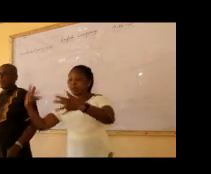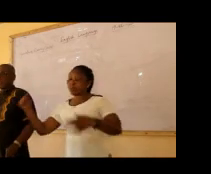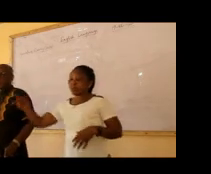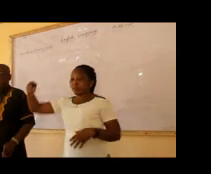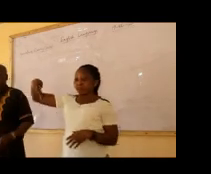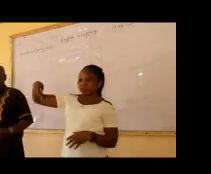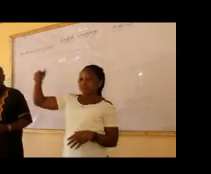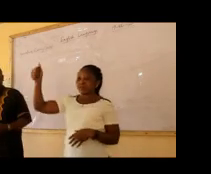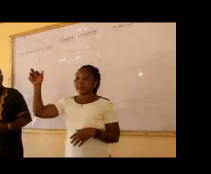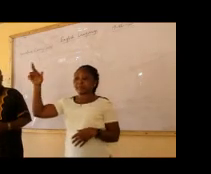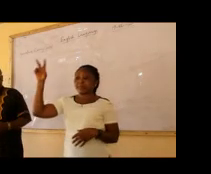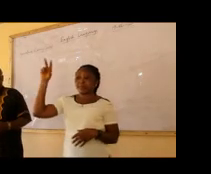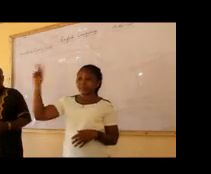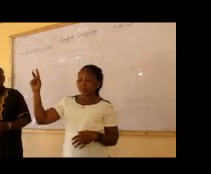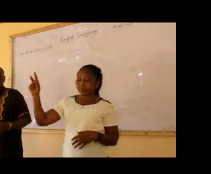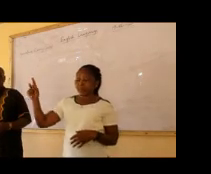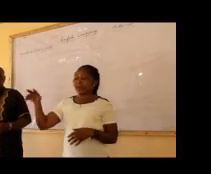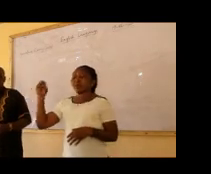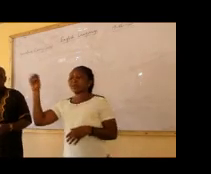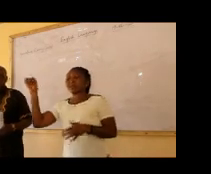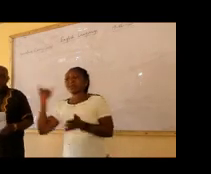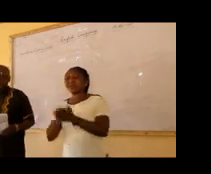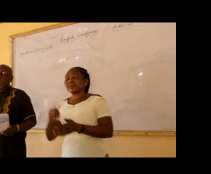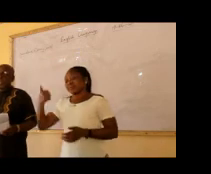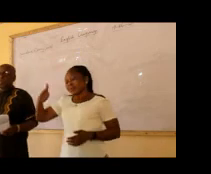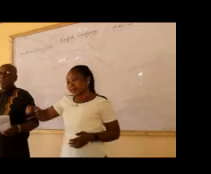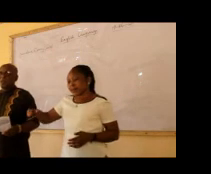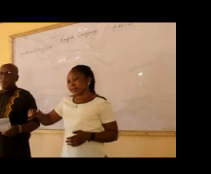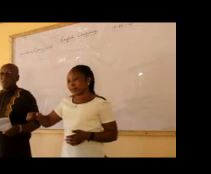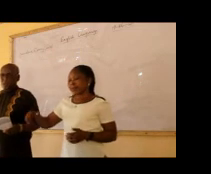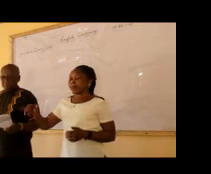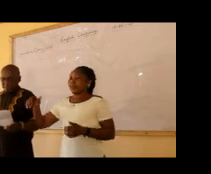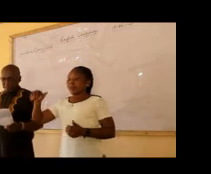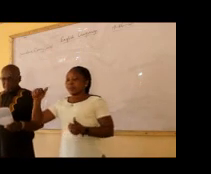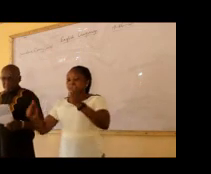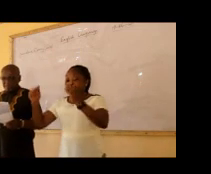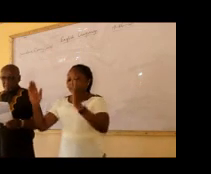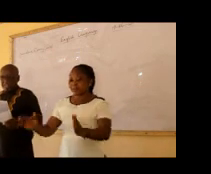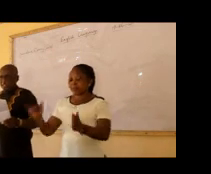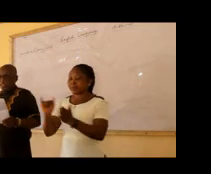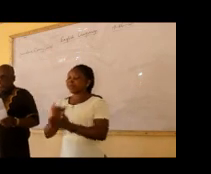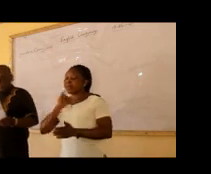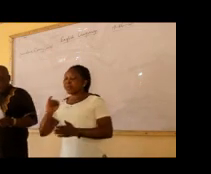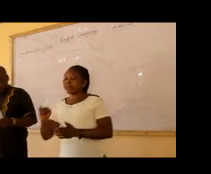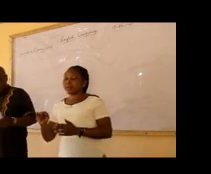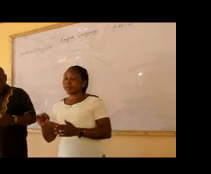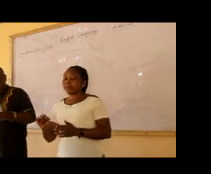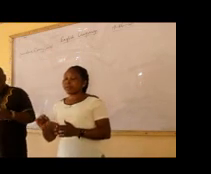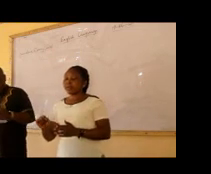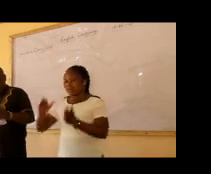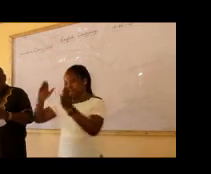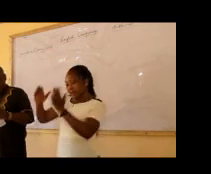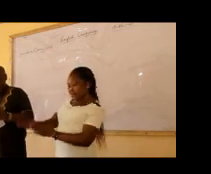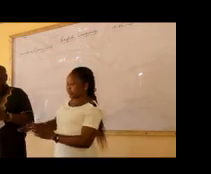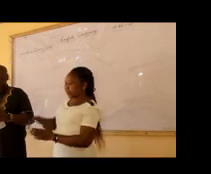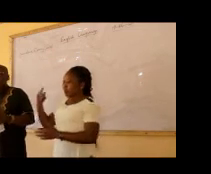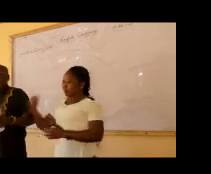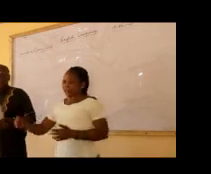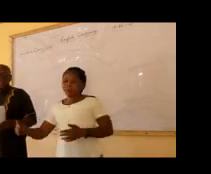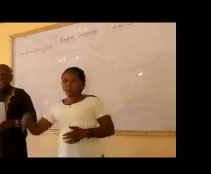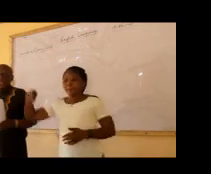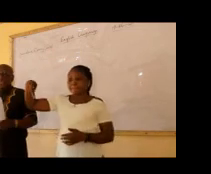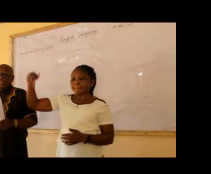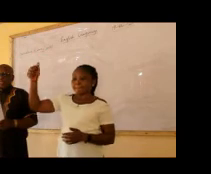park should be tested for alcohol. And if he tests positive,